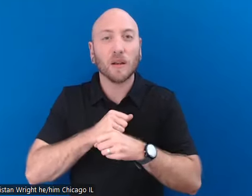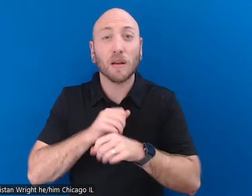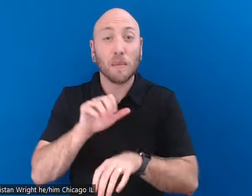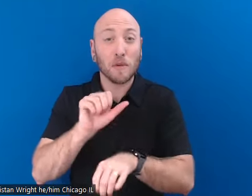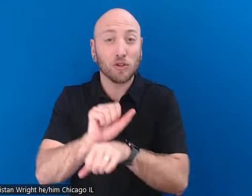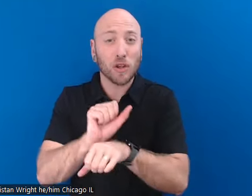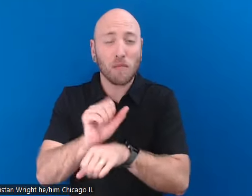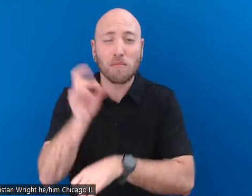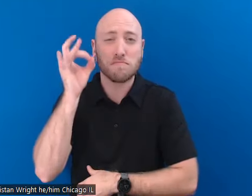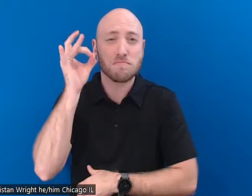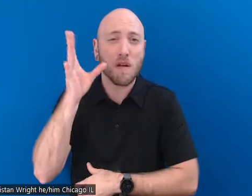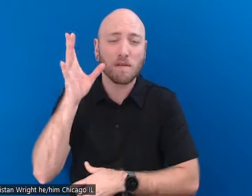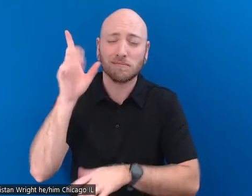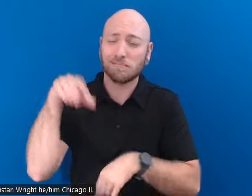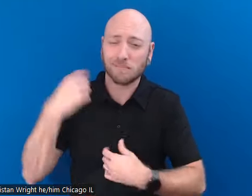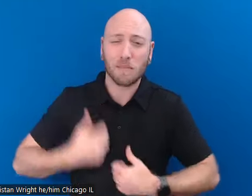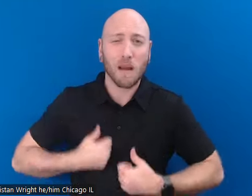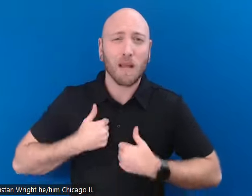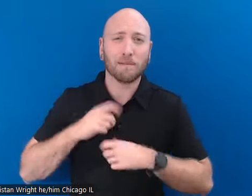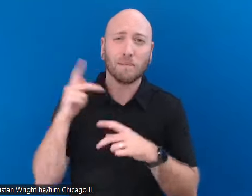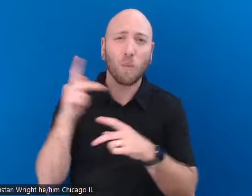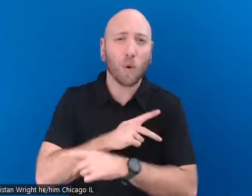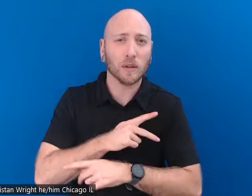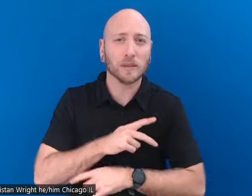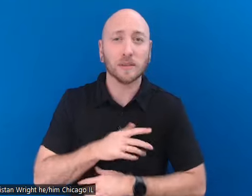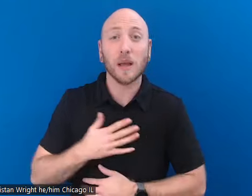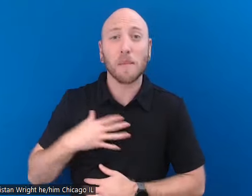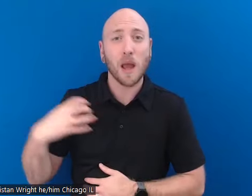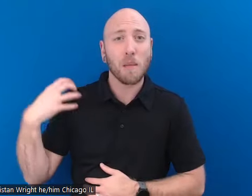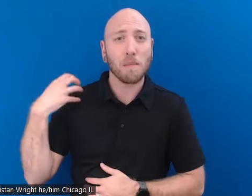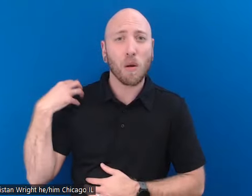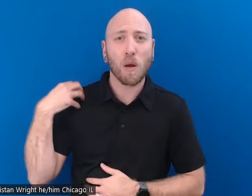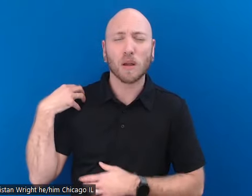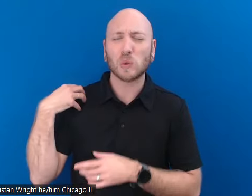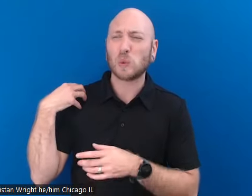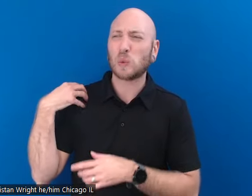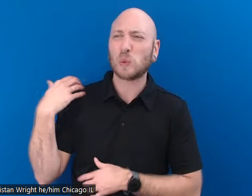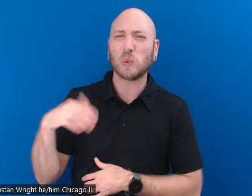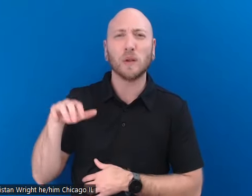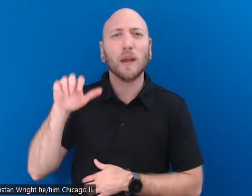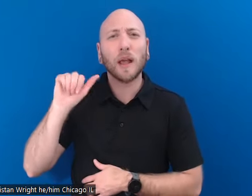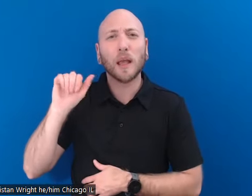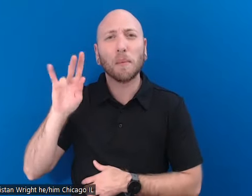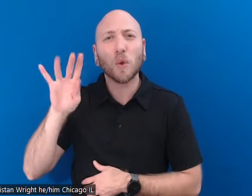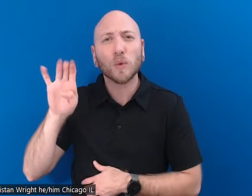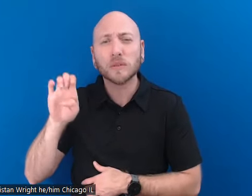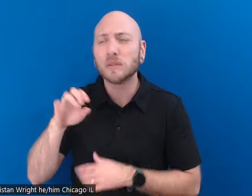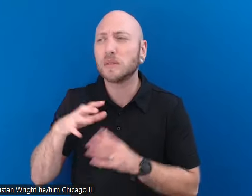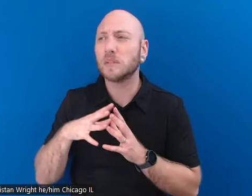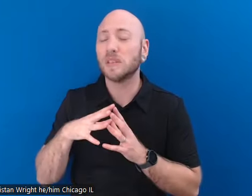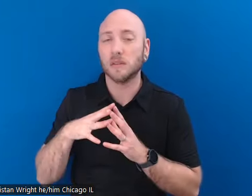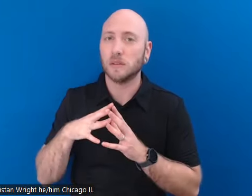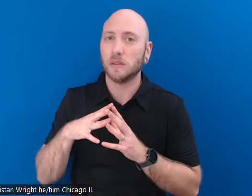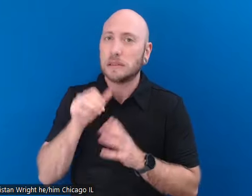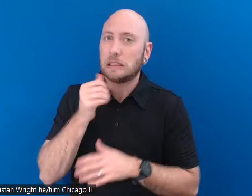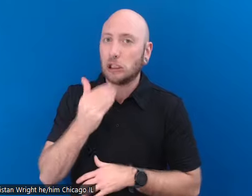me anxiety. The person I was working for was, abusive to the point where it